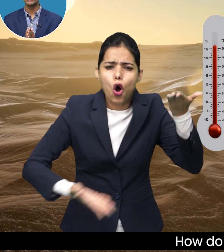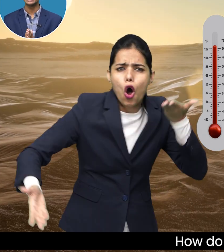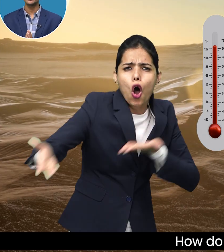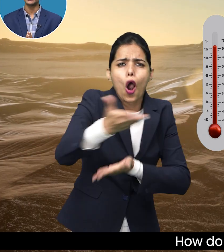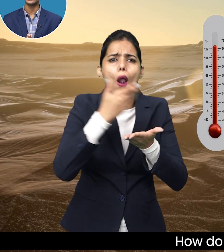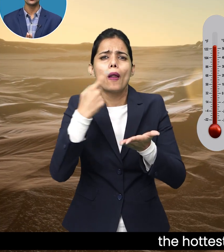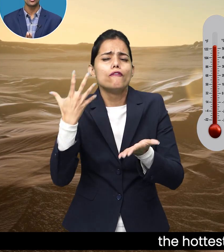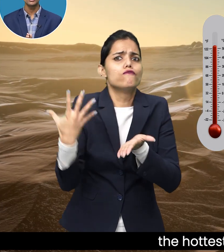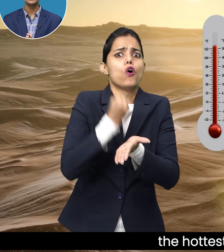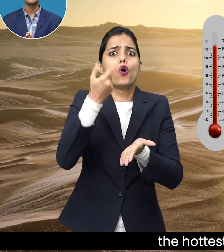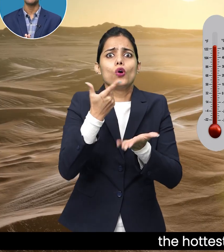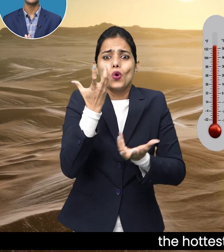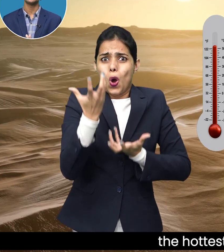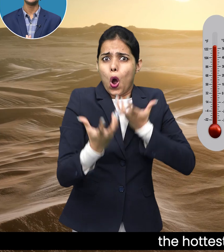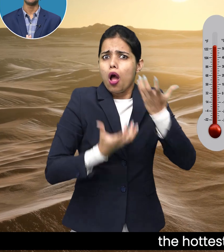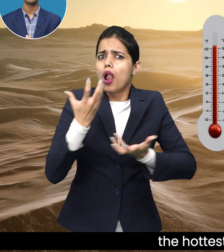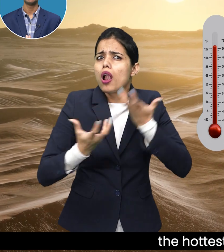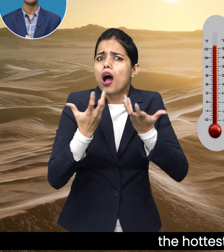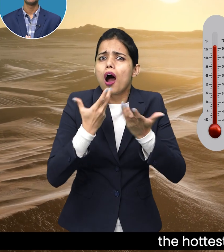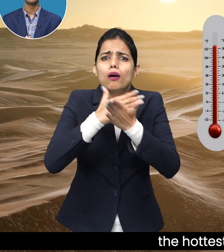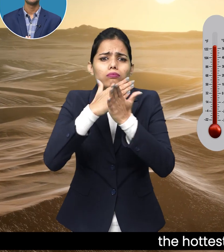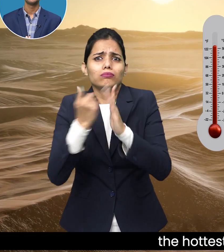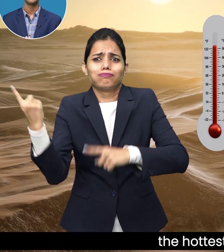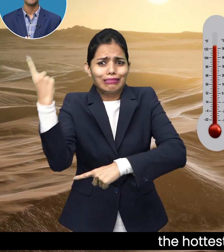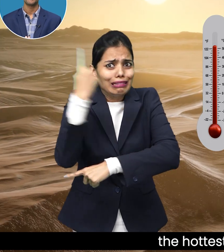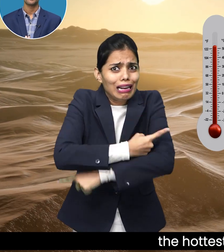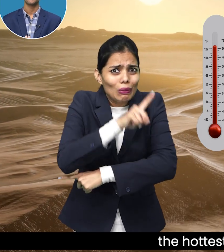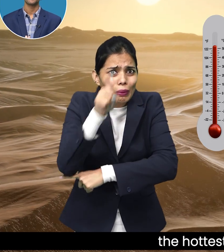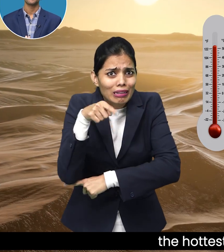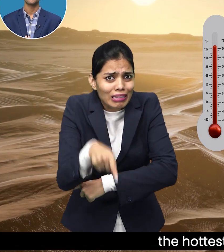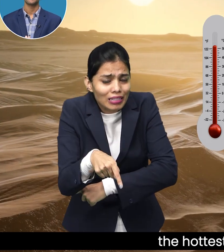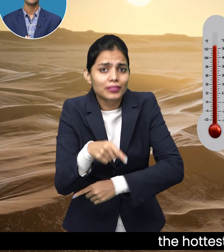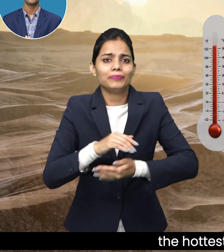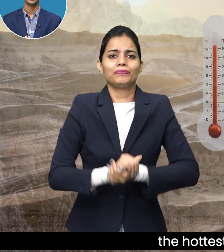How do we determine the hottest part of the day?